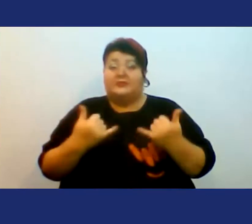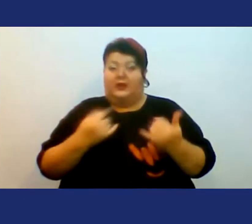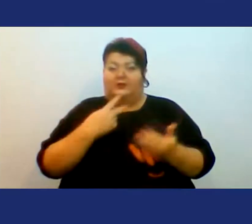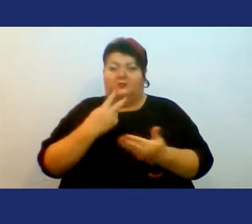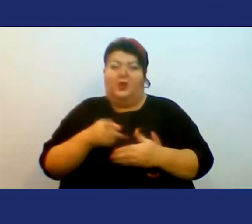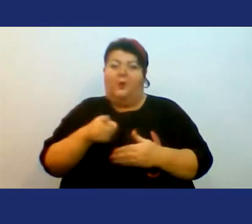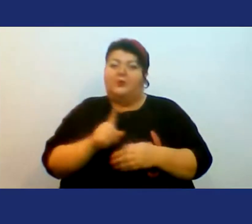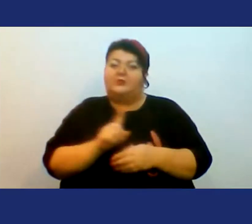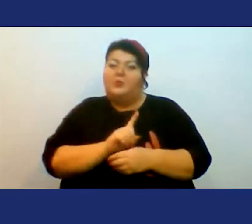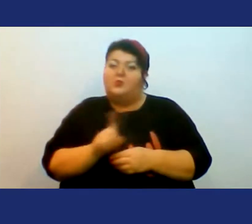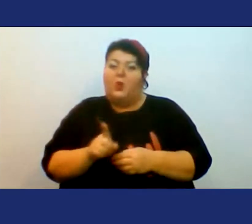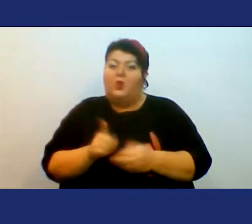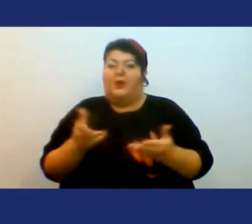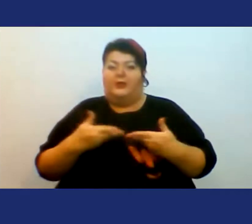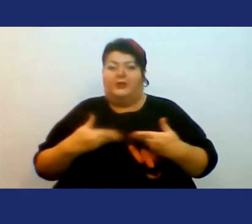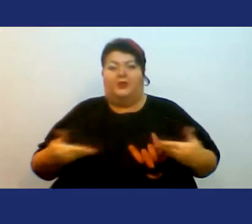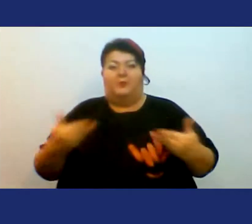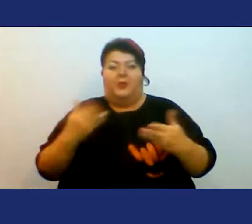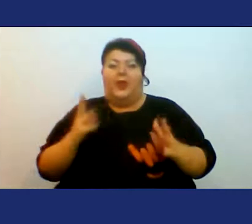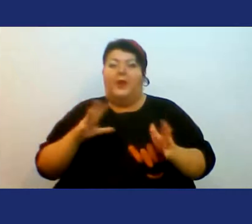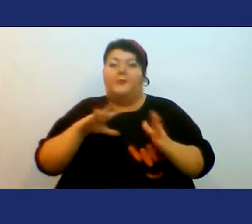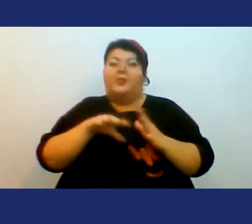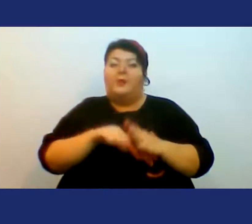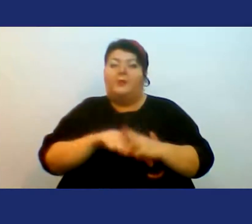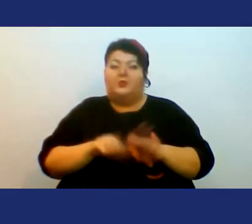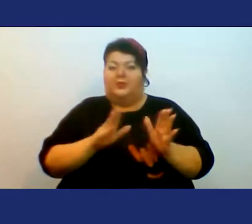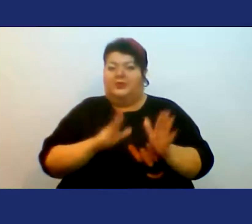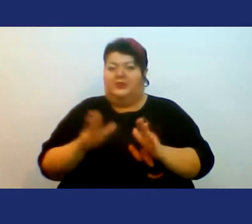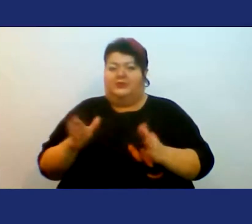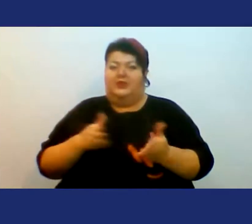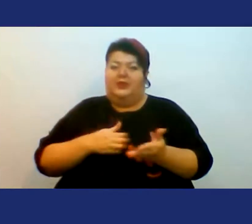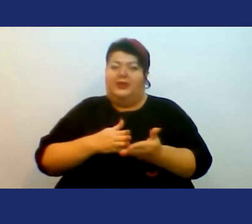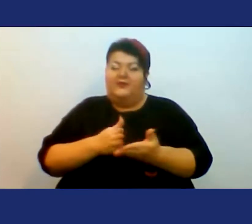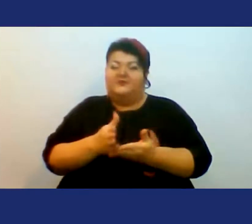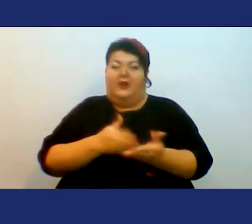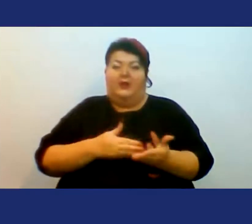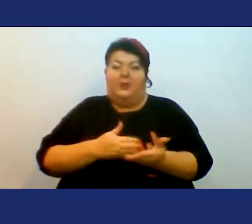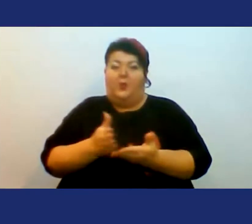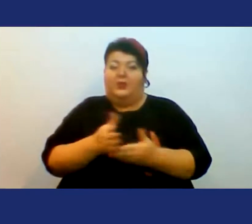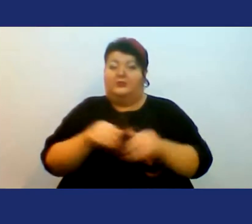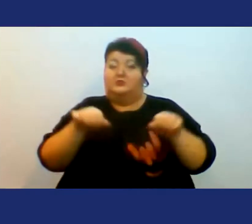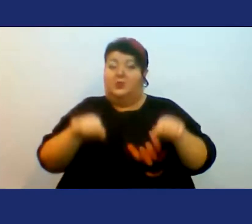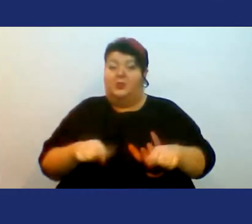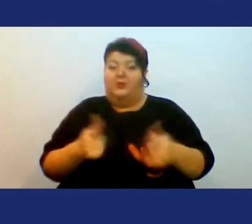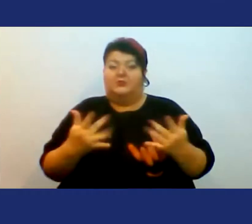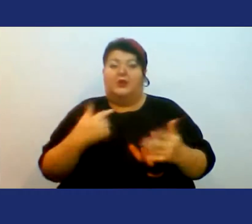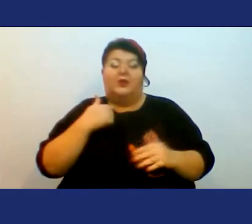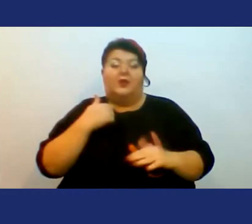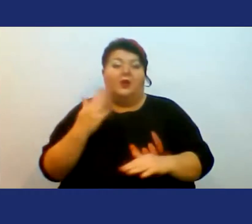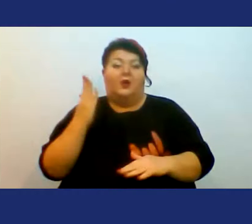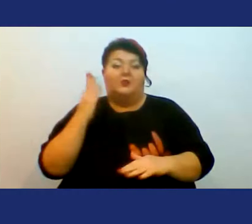years, the question of disabilities was out of focus of